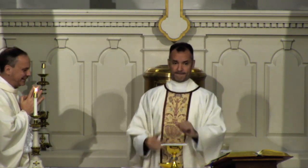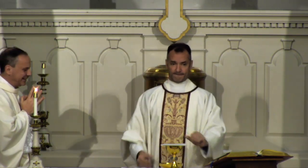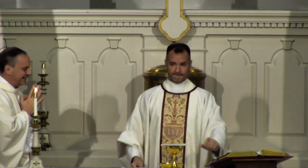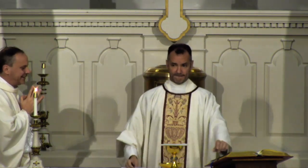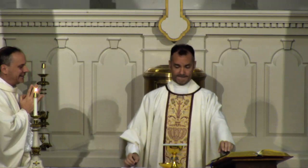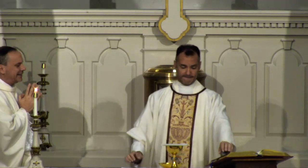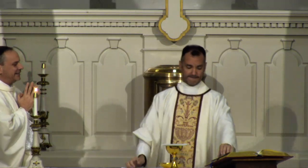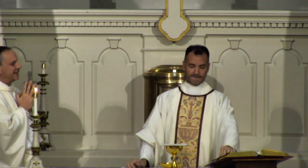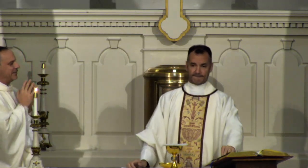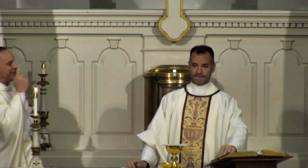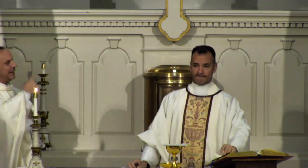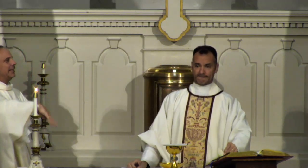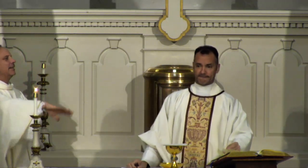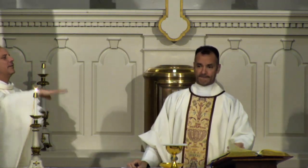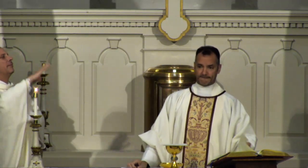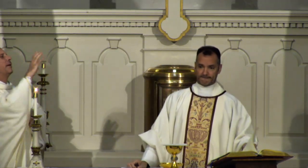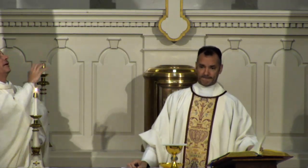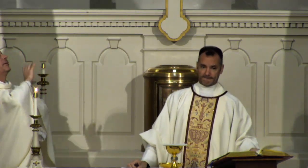Jesus Christ.